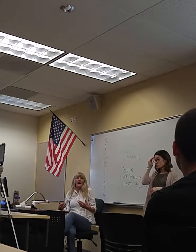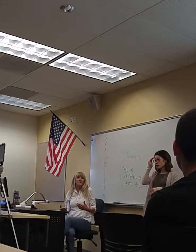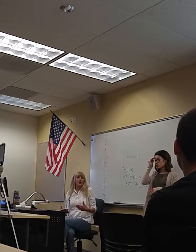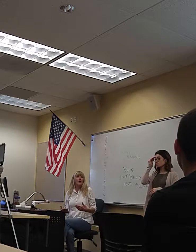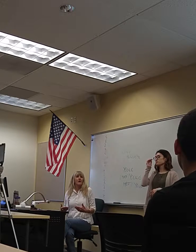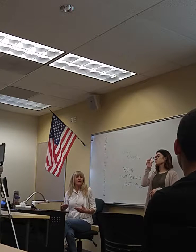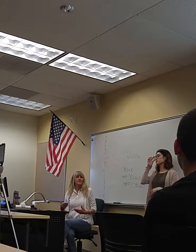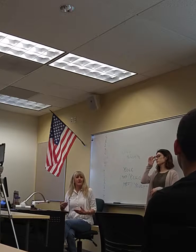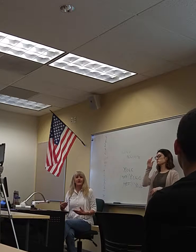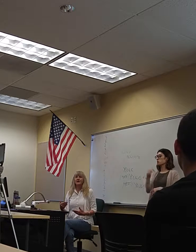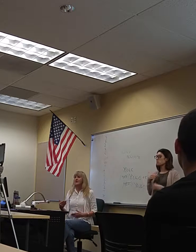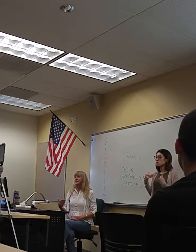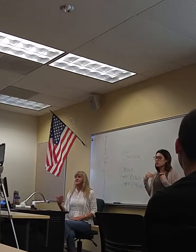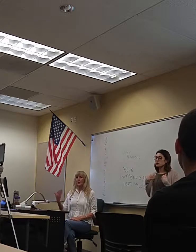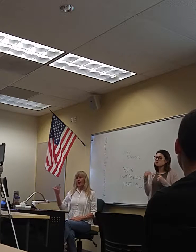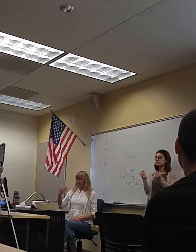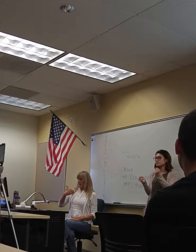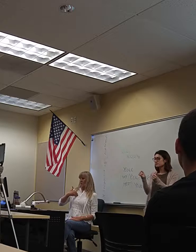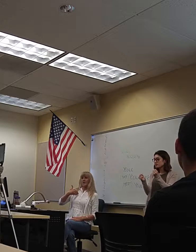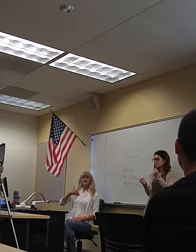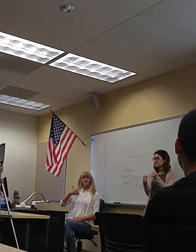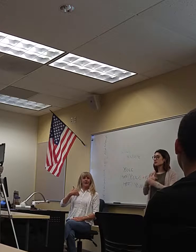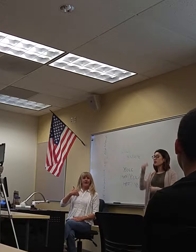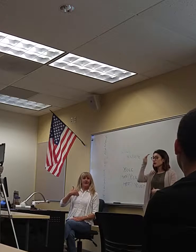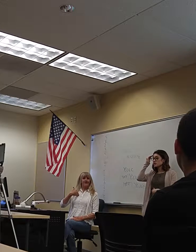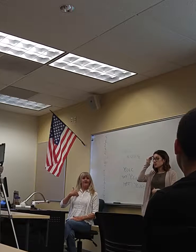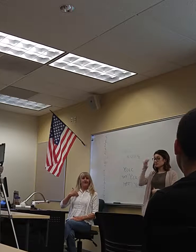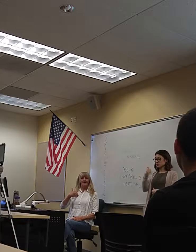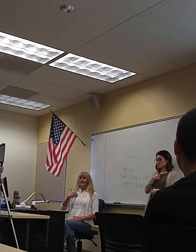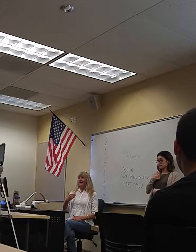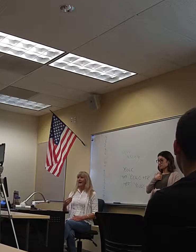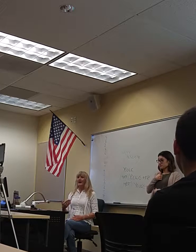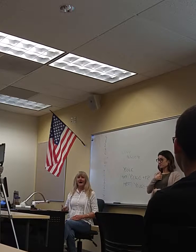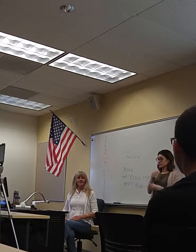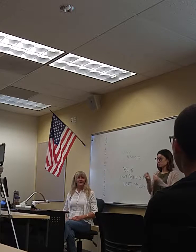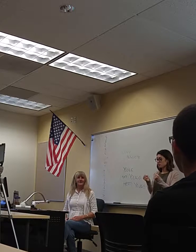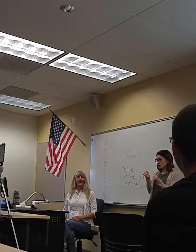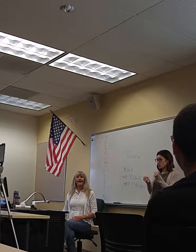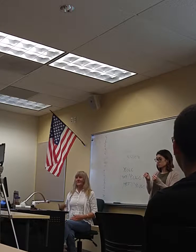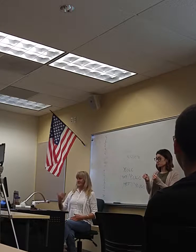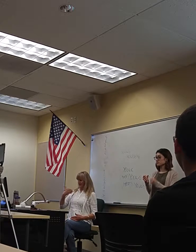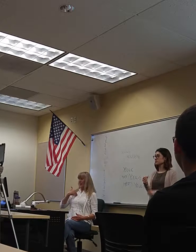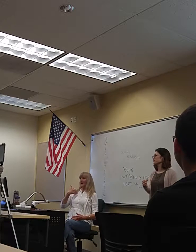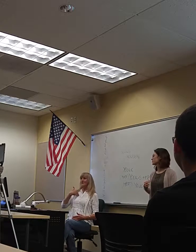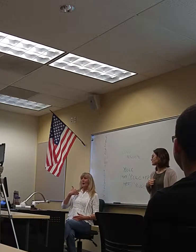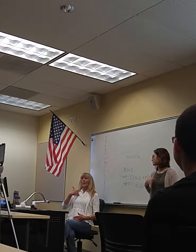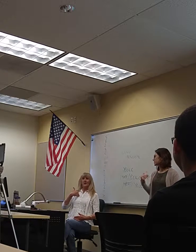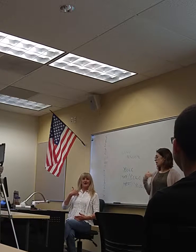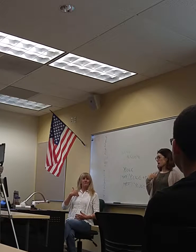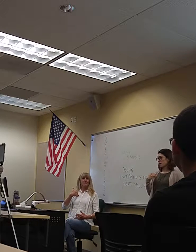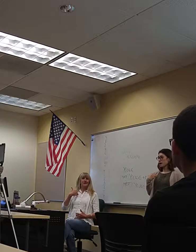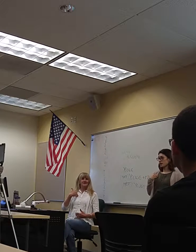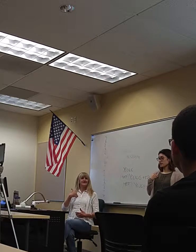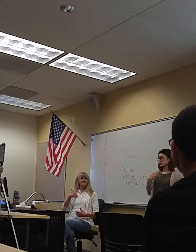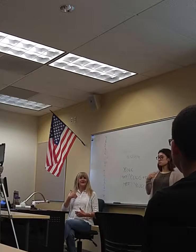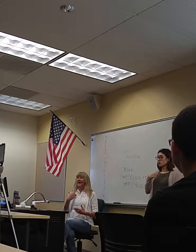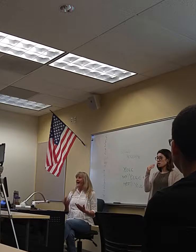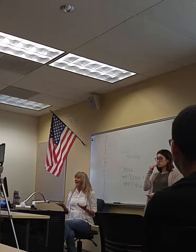have a car, right? So I know it's mine. I have a daughter, so I know it belongs to me. I love it.